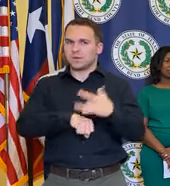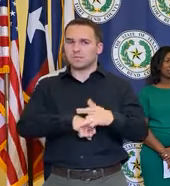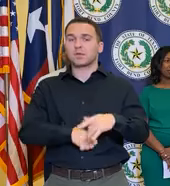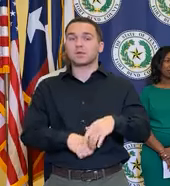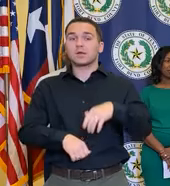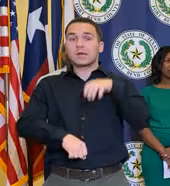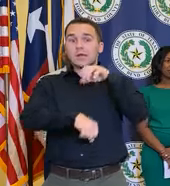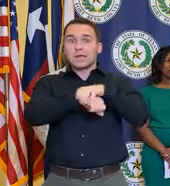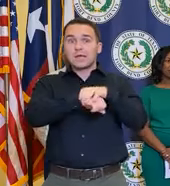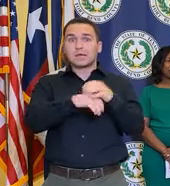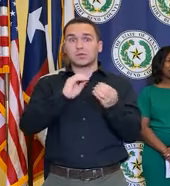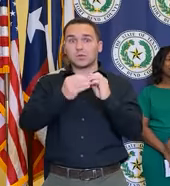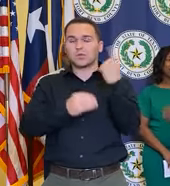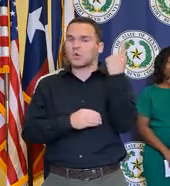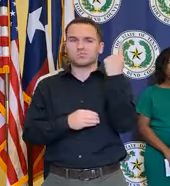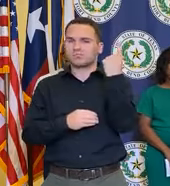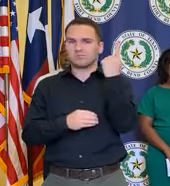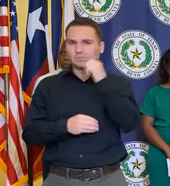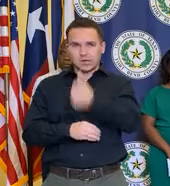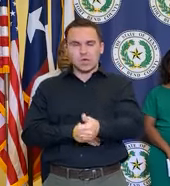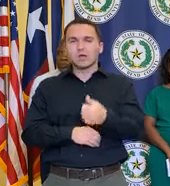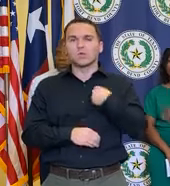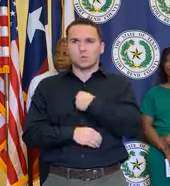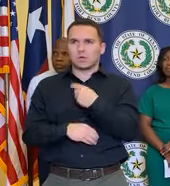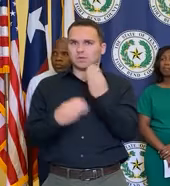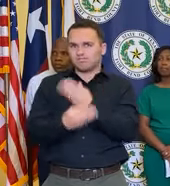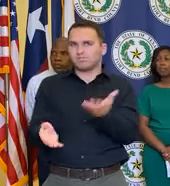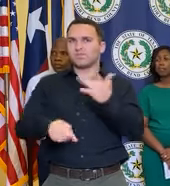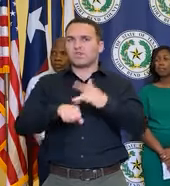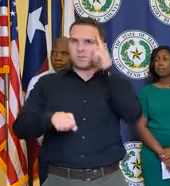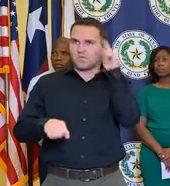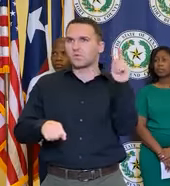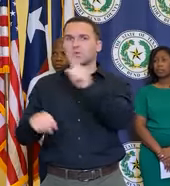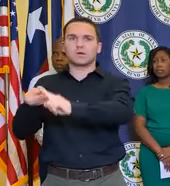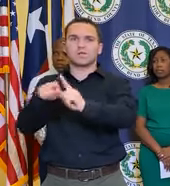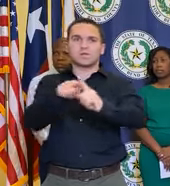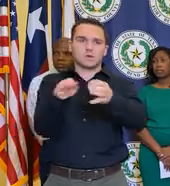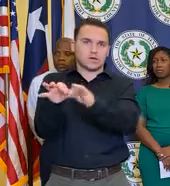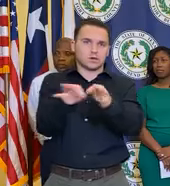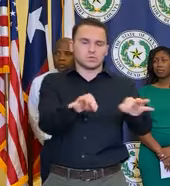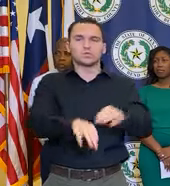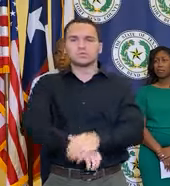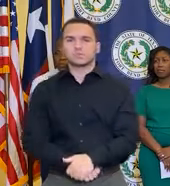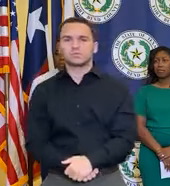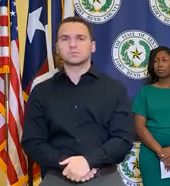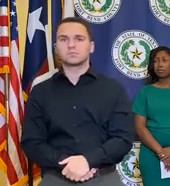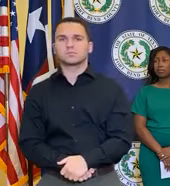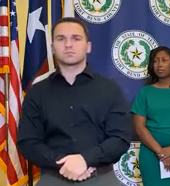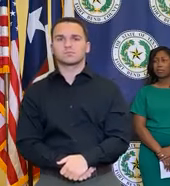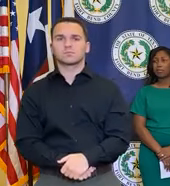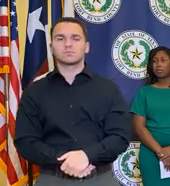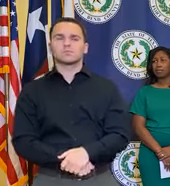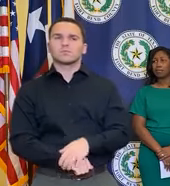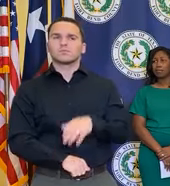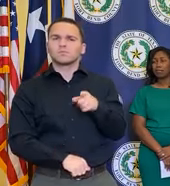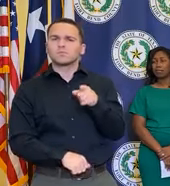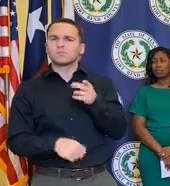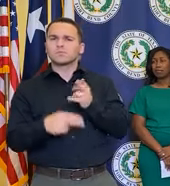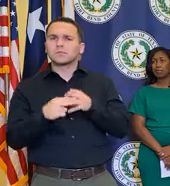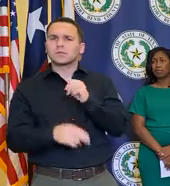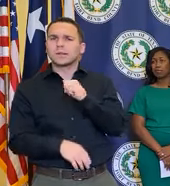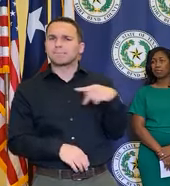that's why we wanted to accommodate them. How was the process just to get the app? Because as you mentioned, you were talking with